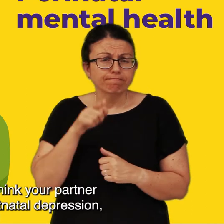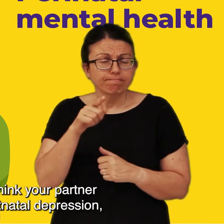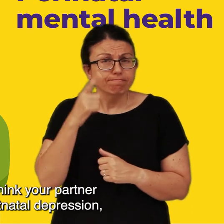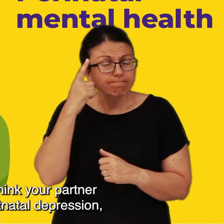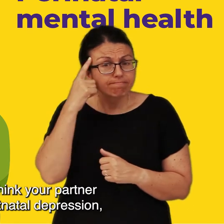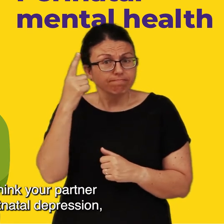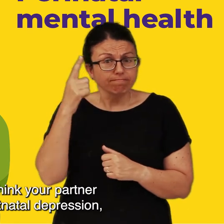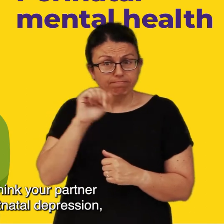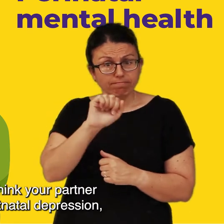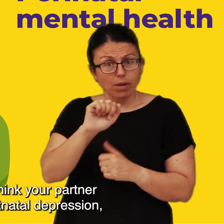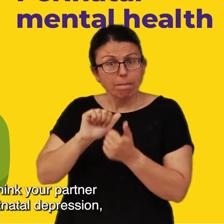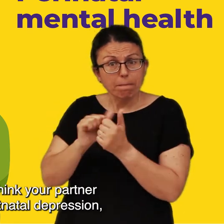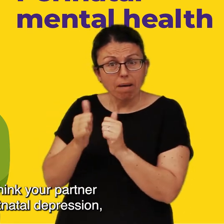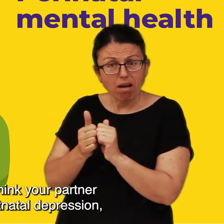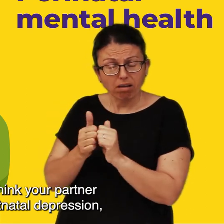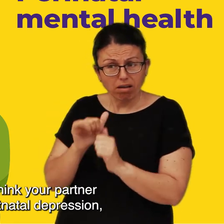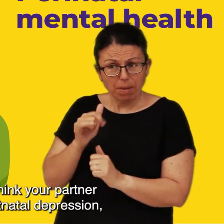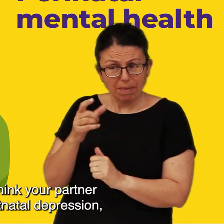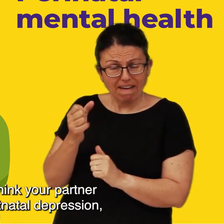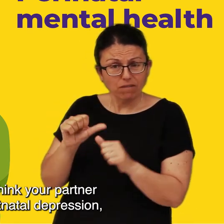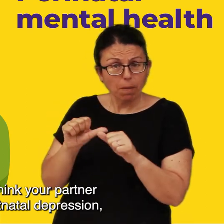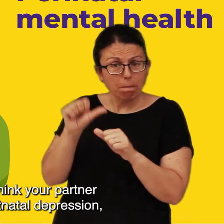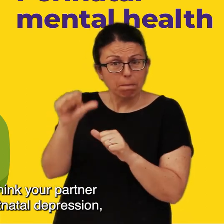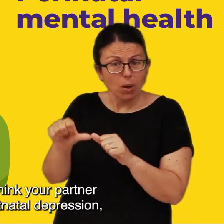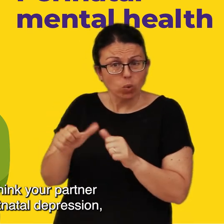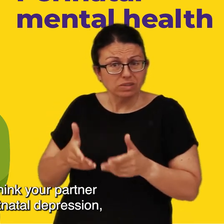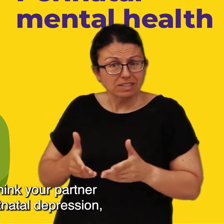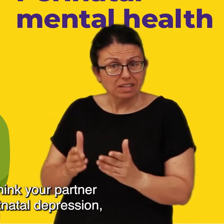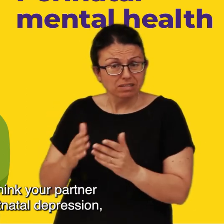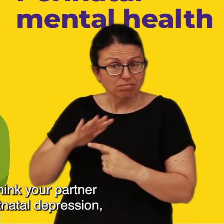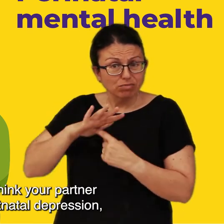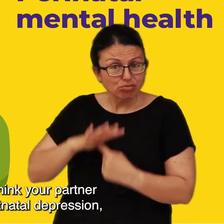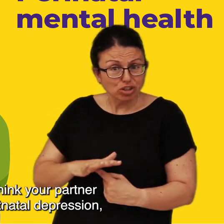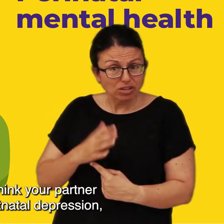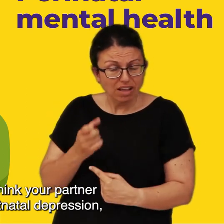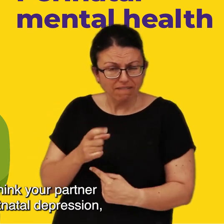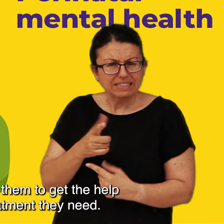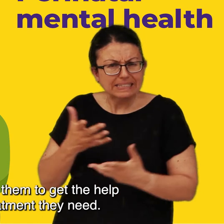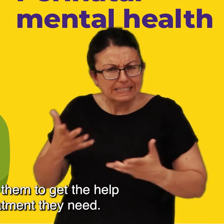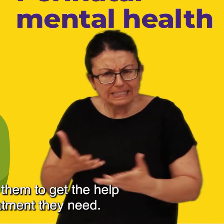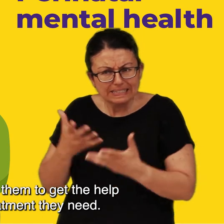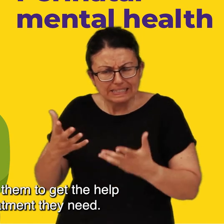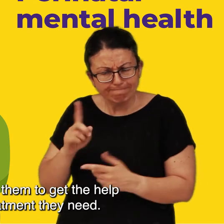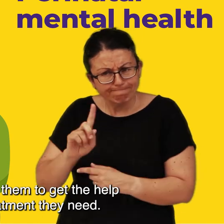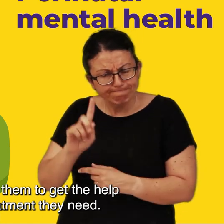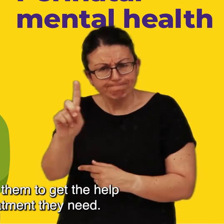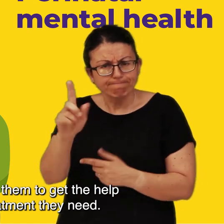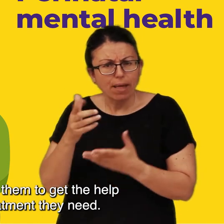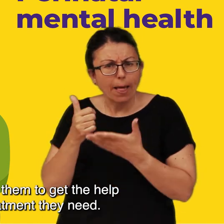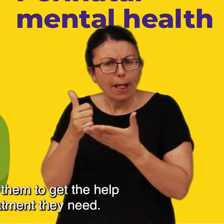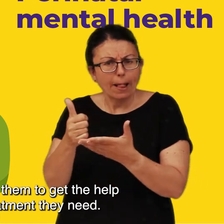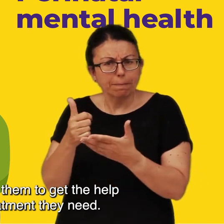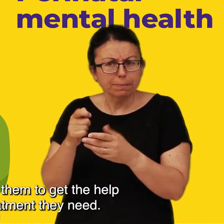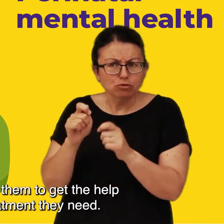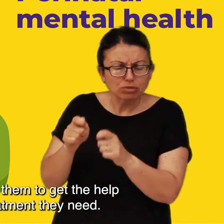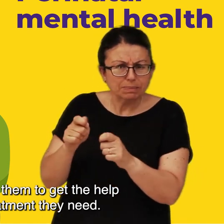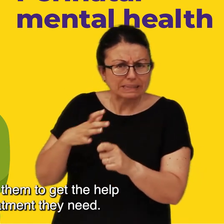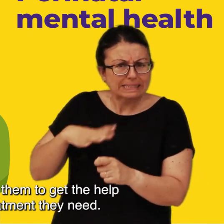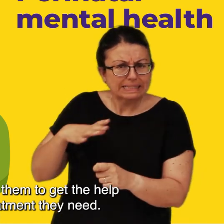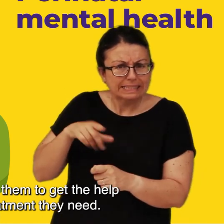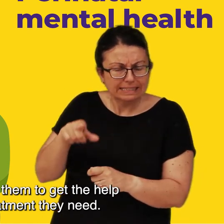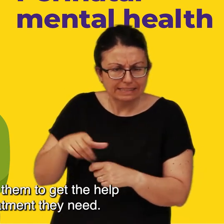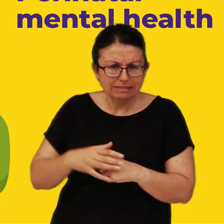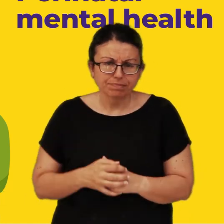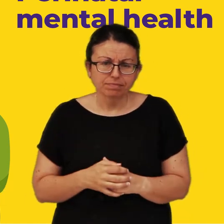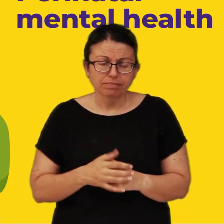If you think your partner has postnatal depression, encourage them to get the help and treatment